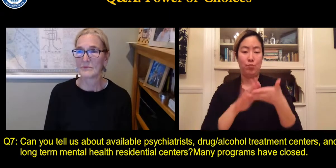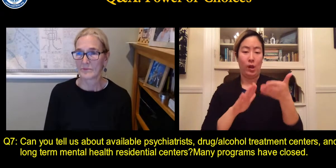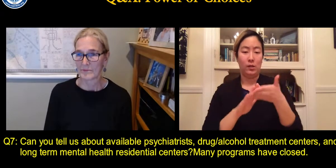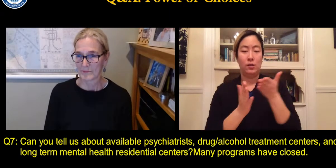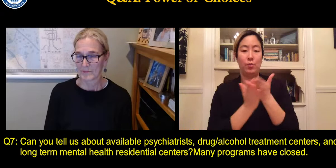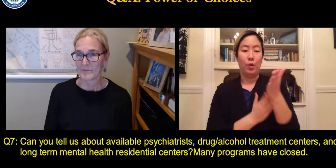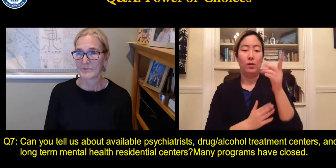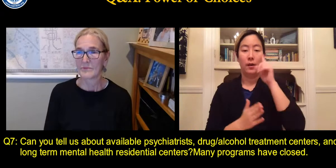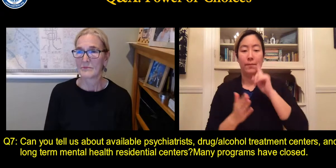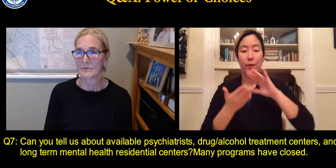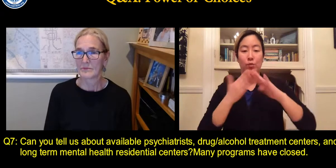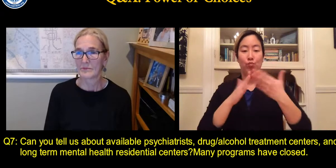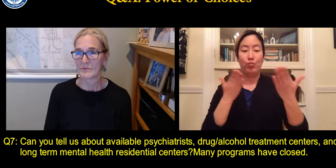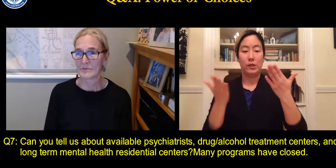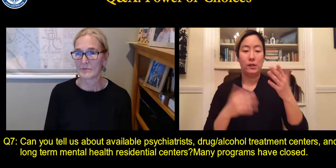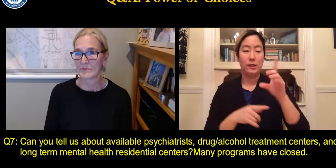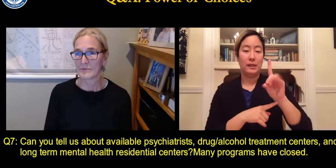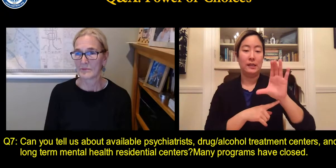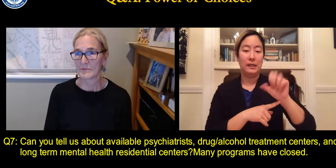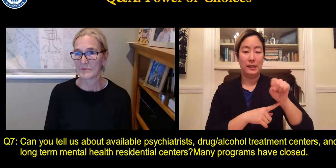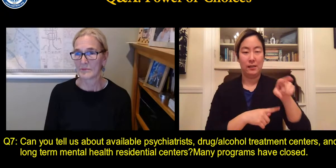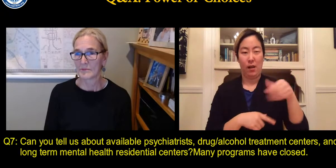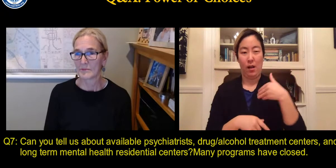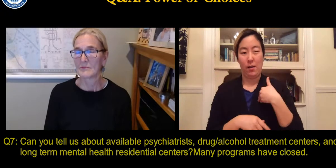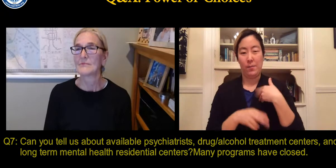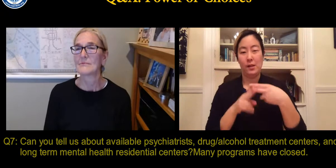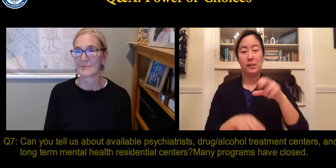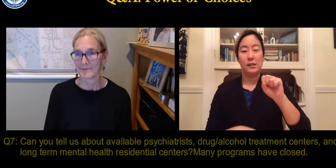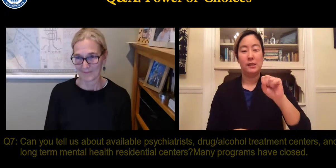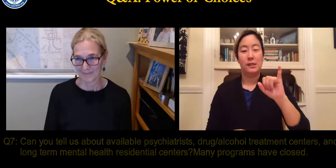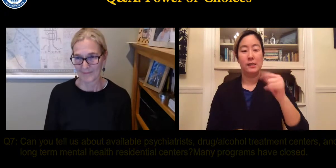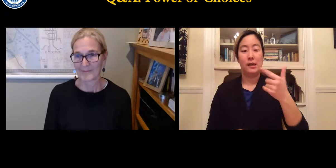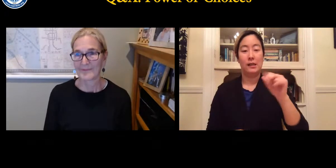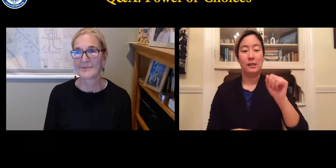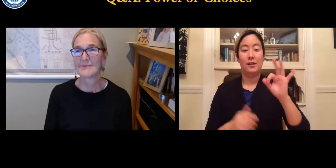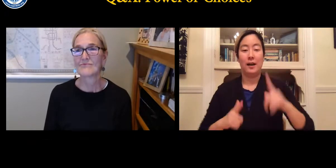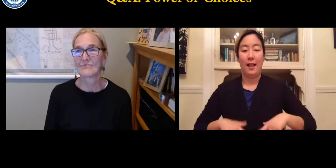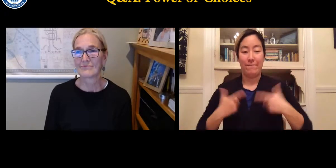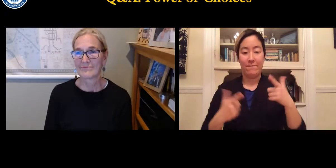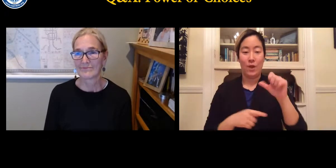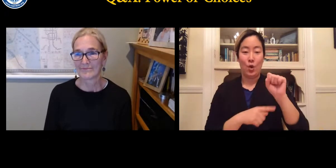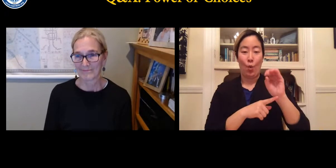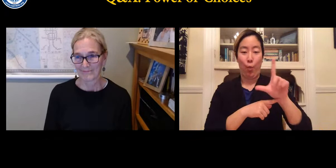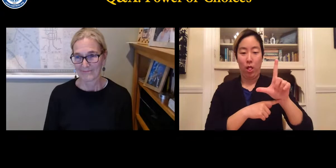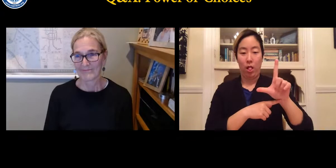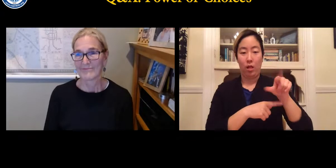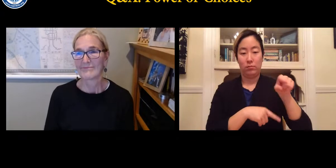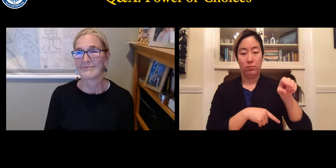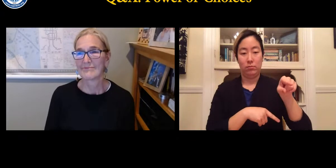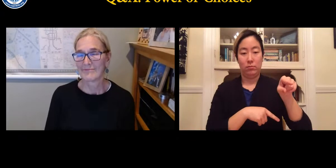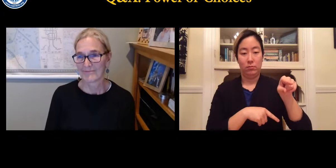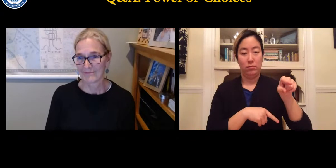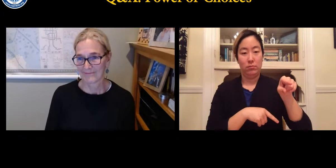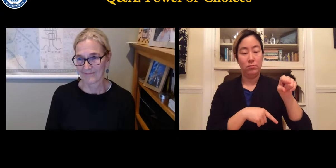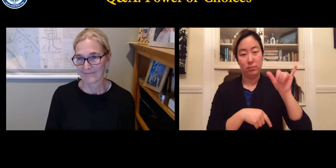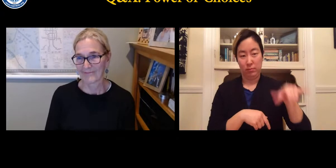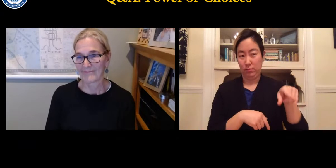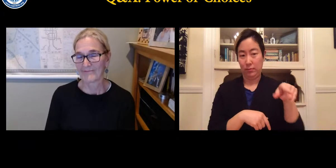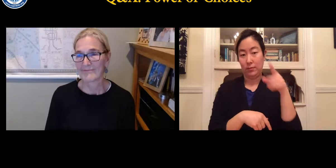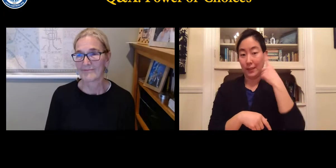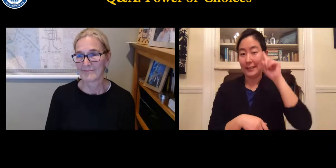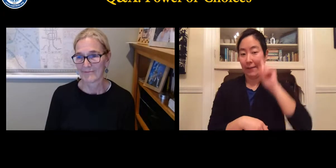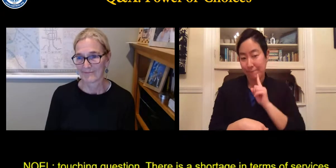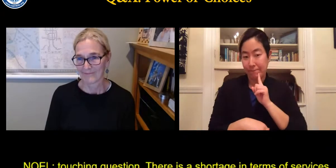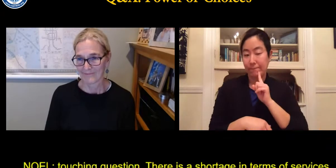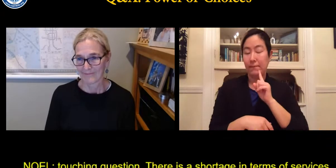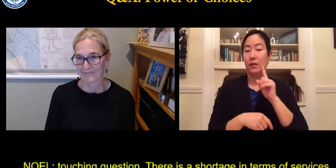services. Recovery programs, drug recovery programs. There is one run by DCS. It is called Signs